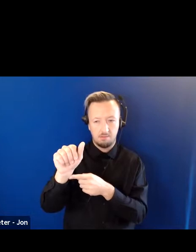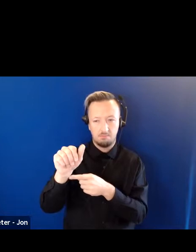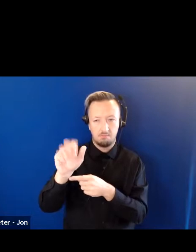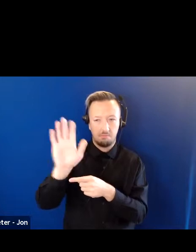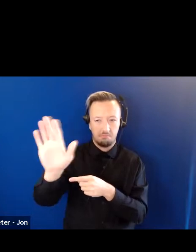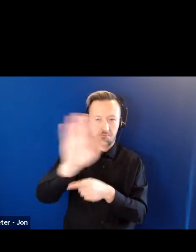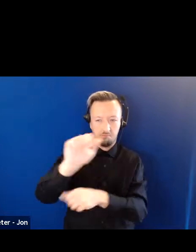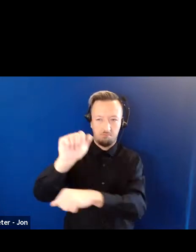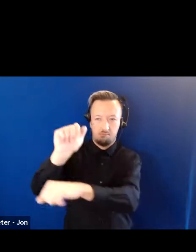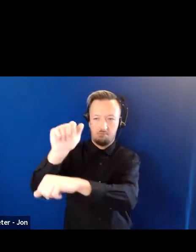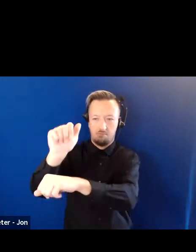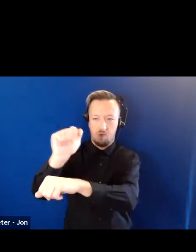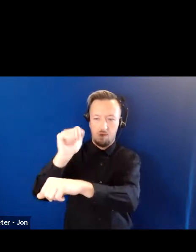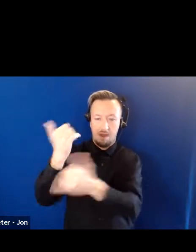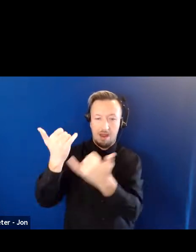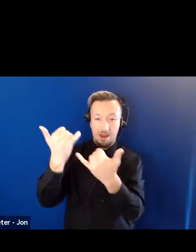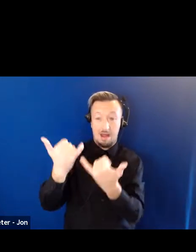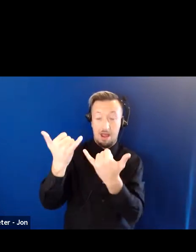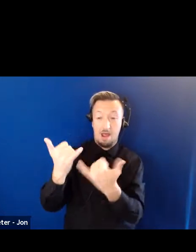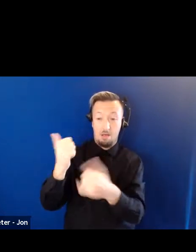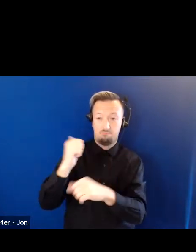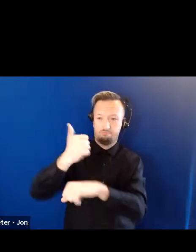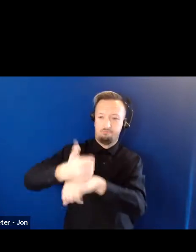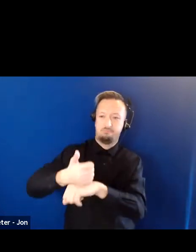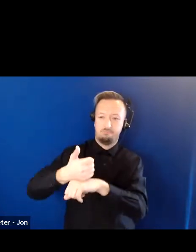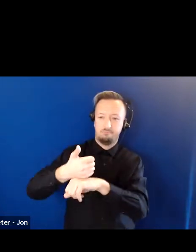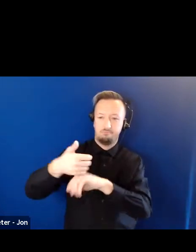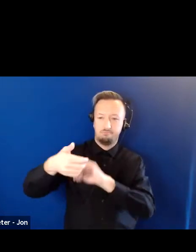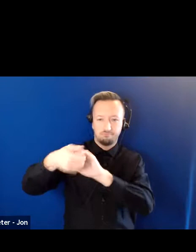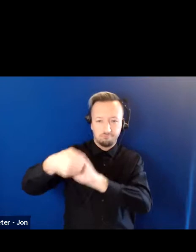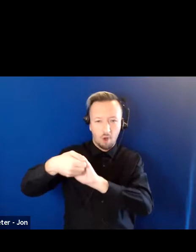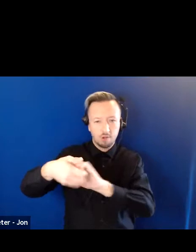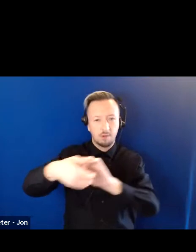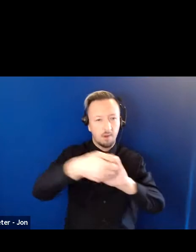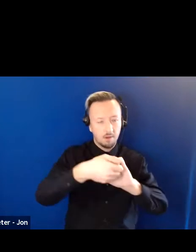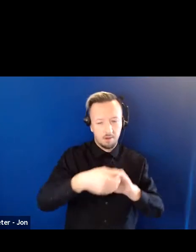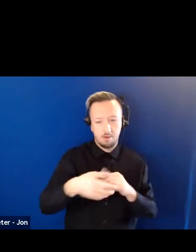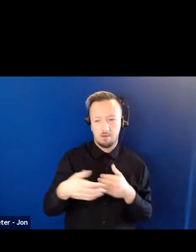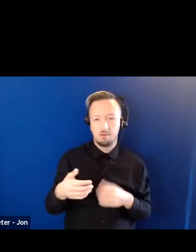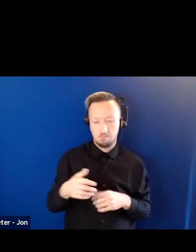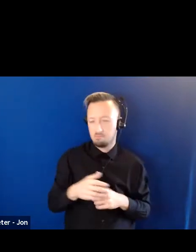these relationships with them. We have close relationships with our